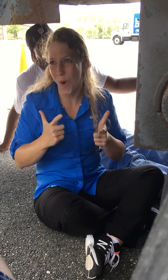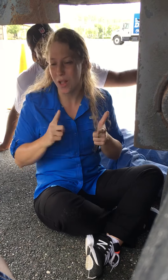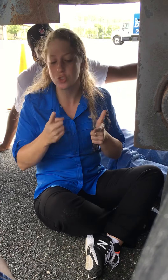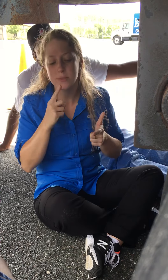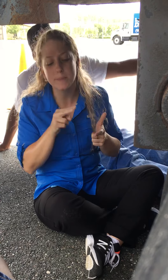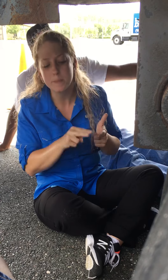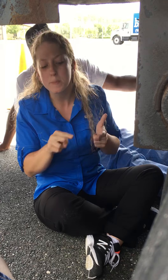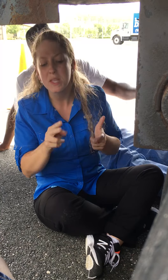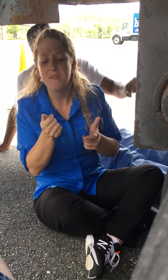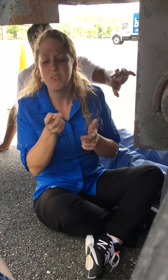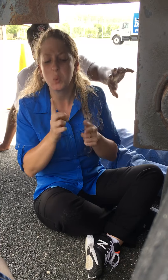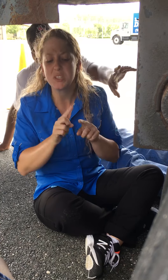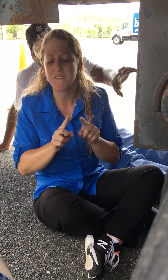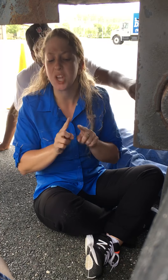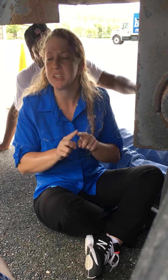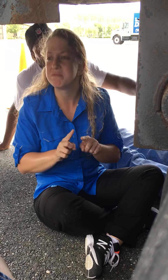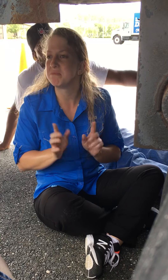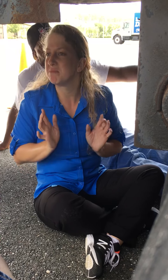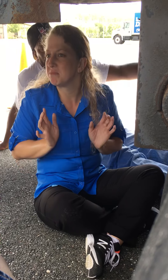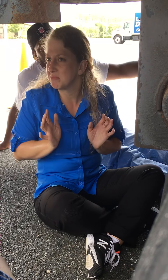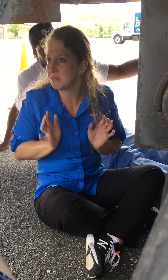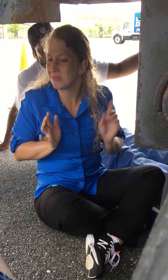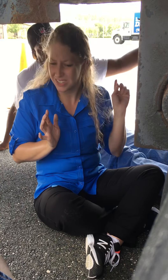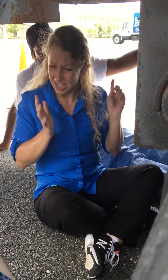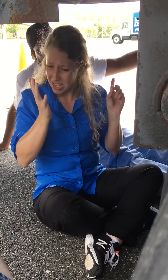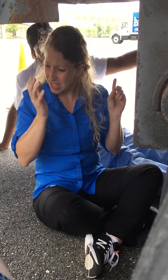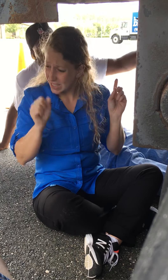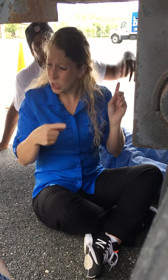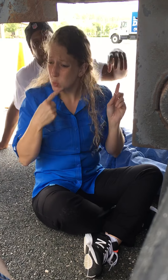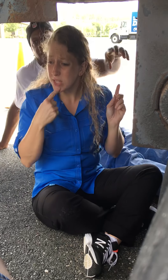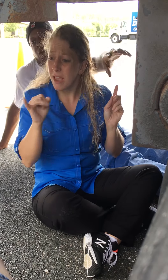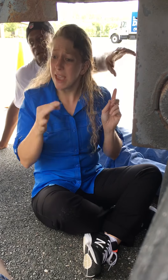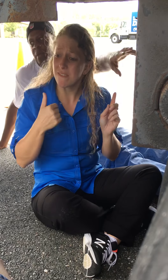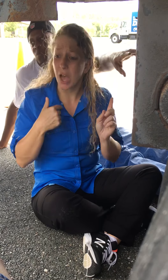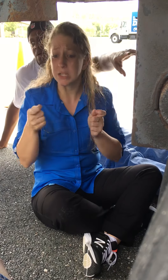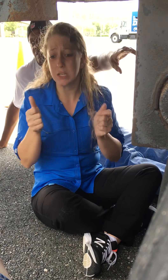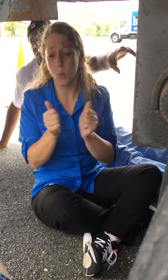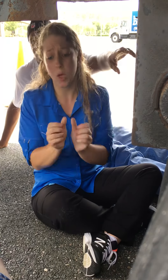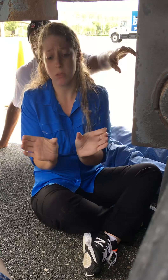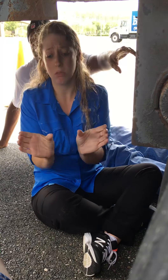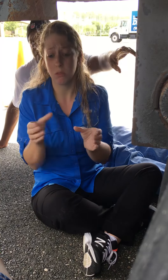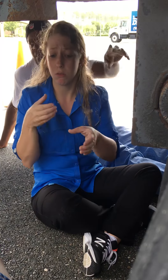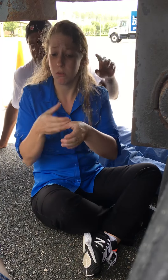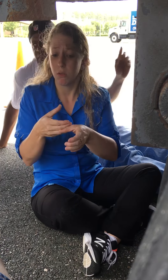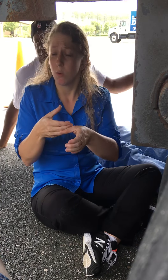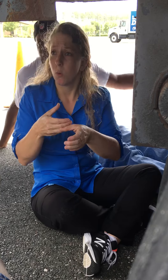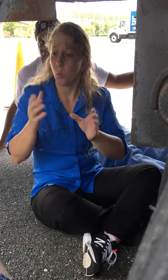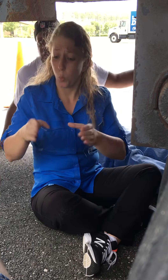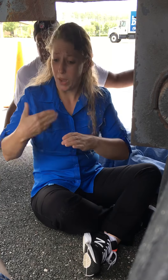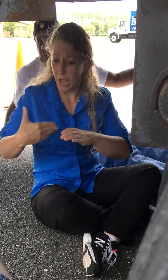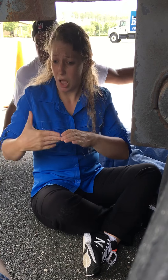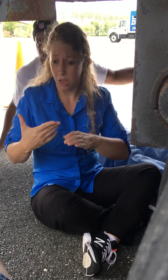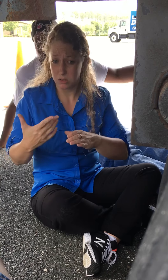say it when you're dealing with the bud wheels, or can you say that I'm gonna inspect all of them at once, or you got to say each individual